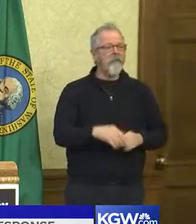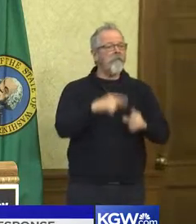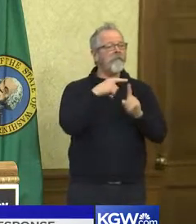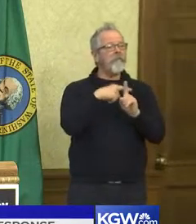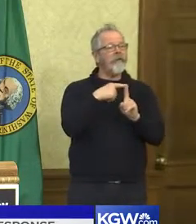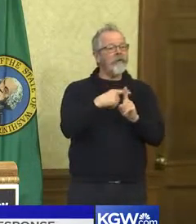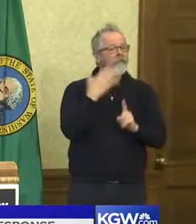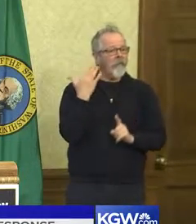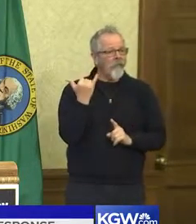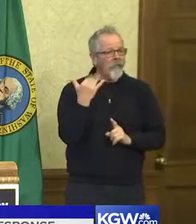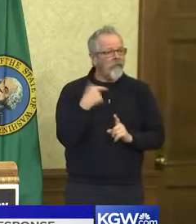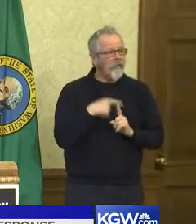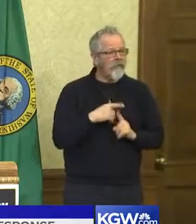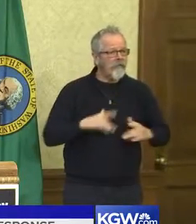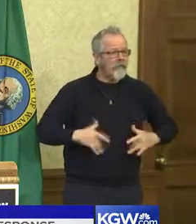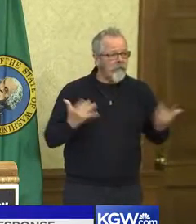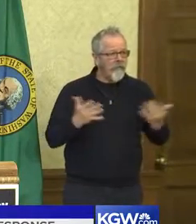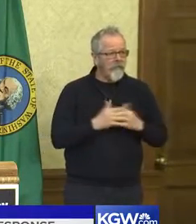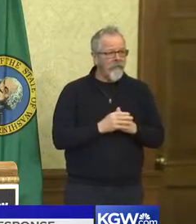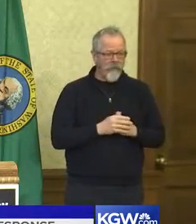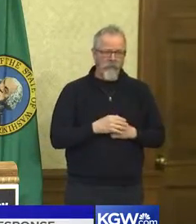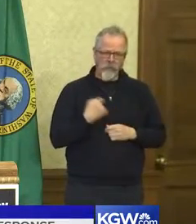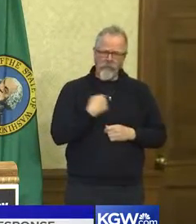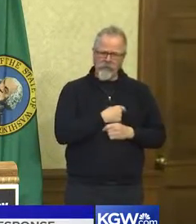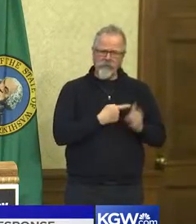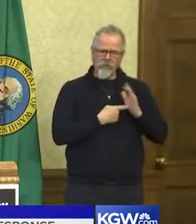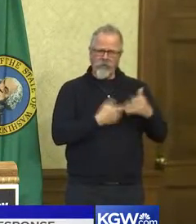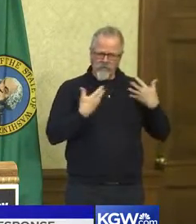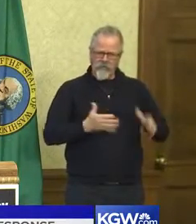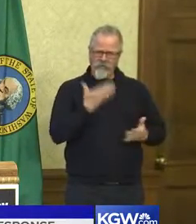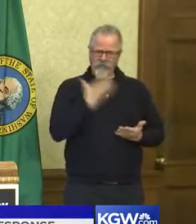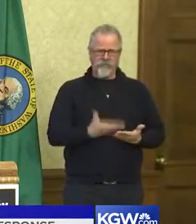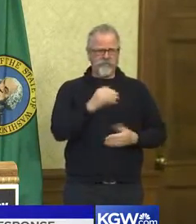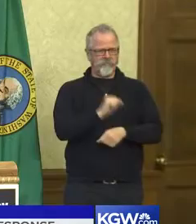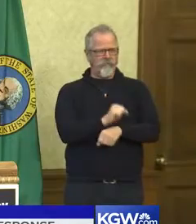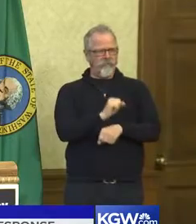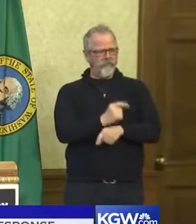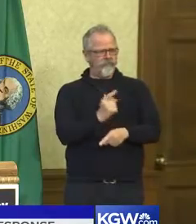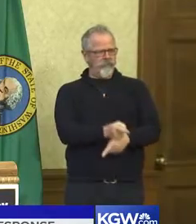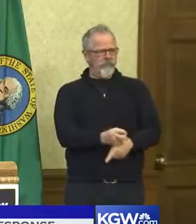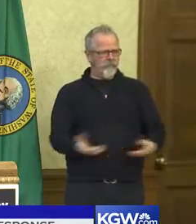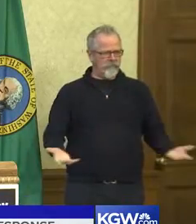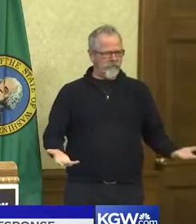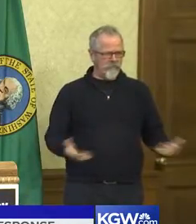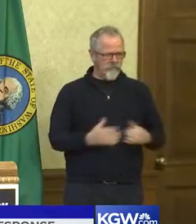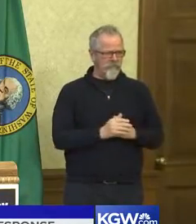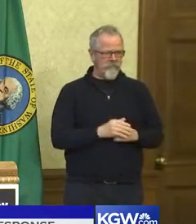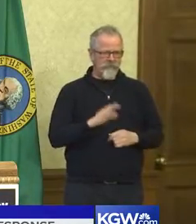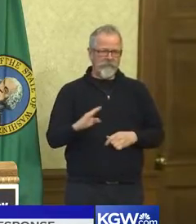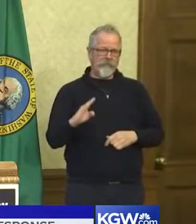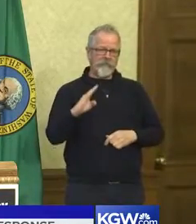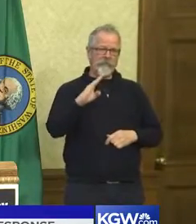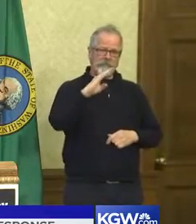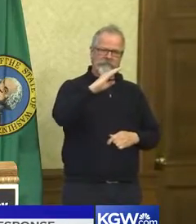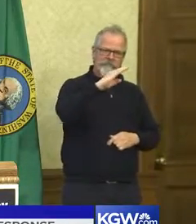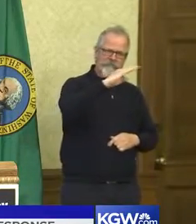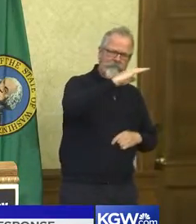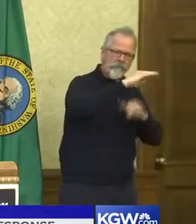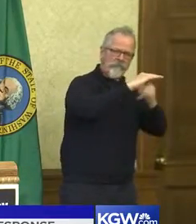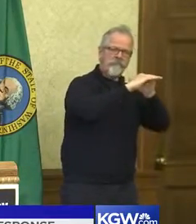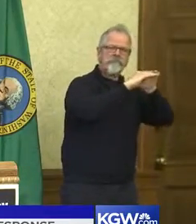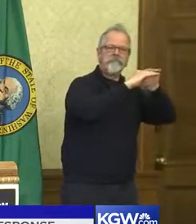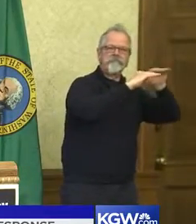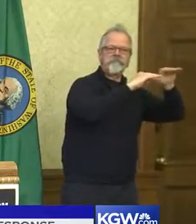the curve down. Washingtonians are complying with our Stay Home, Stay Healthy initiative in mass numbers, and we are